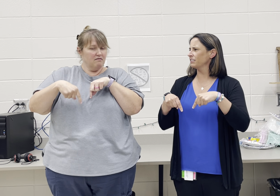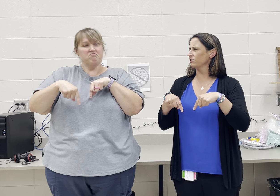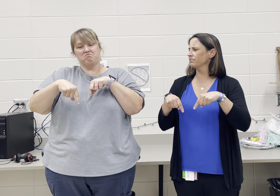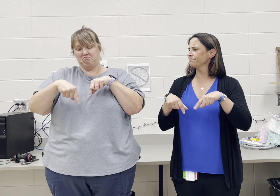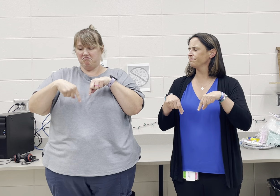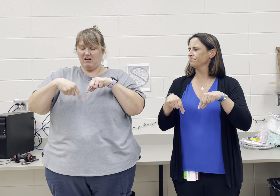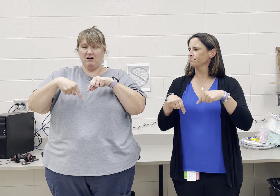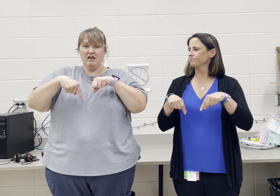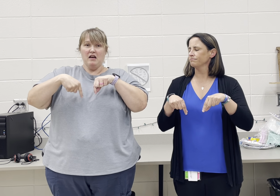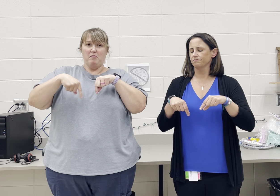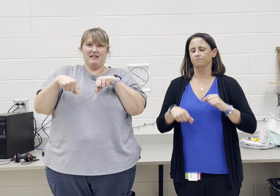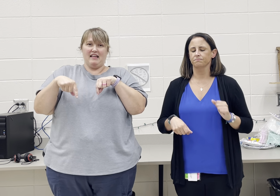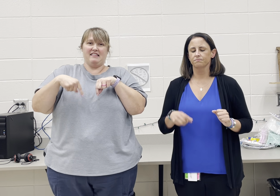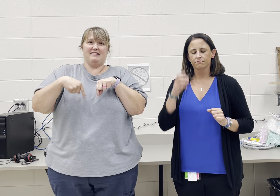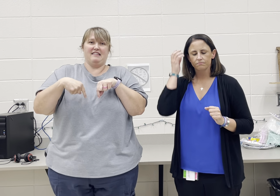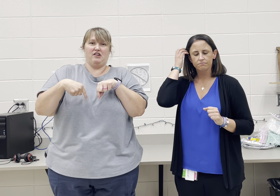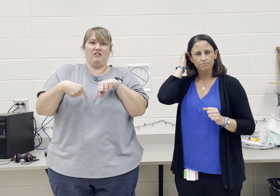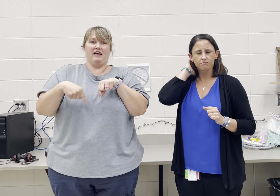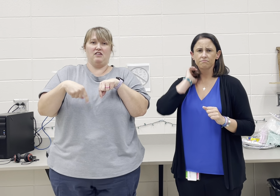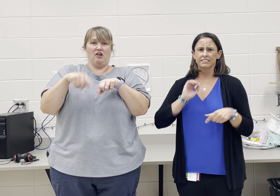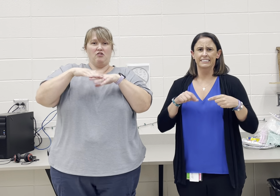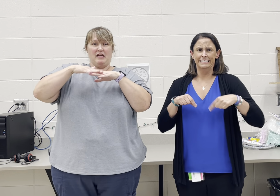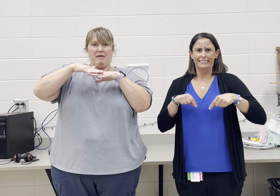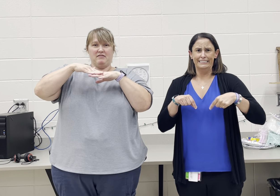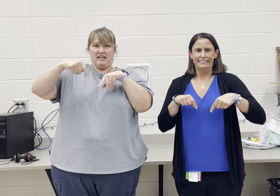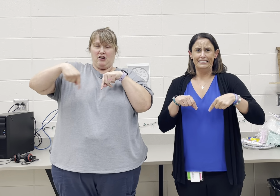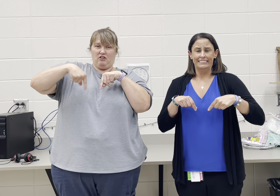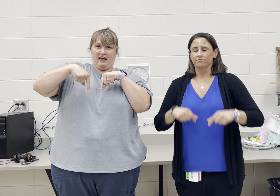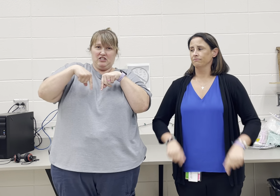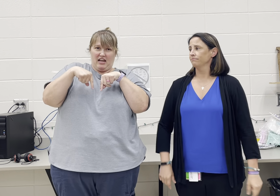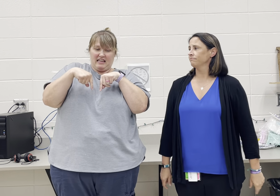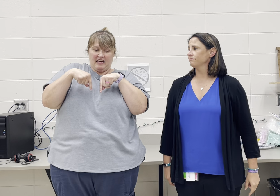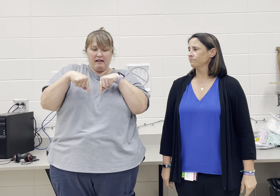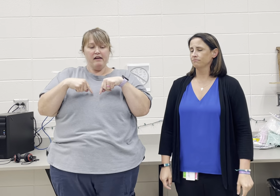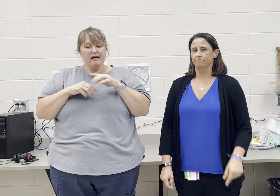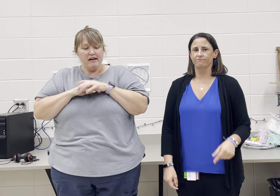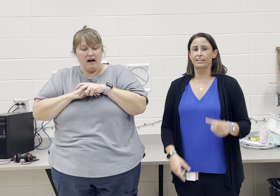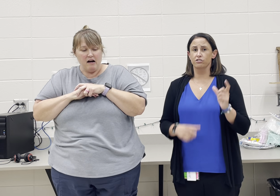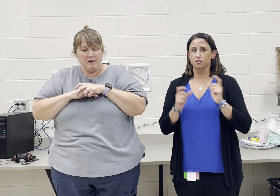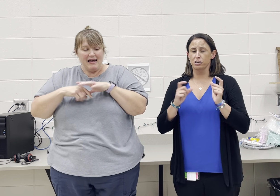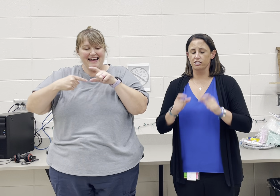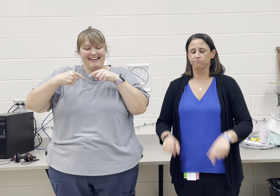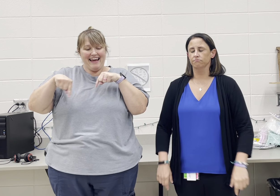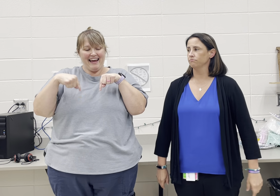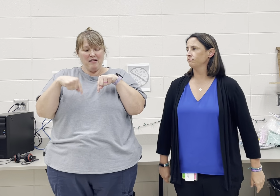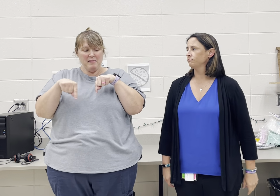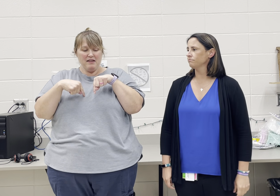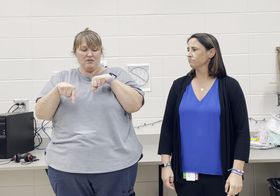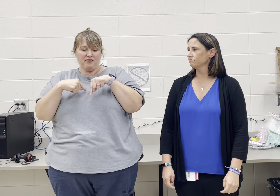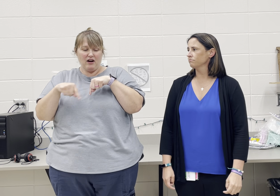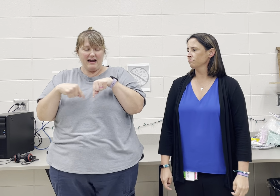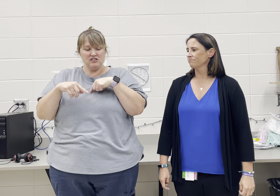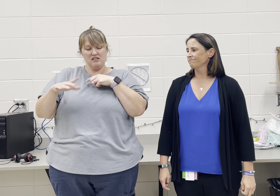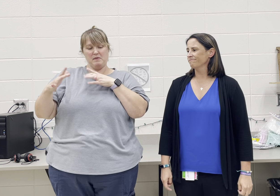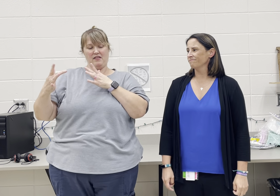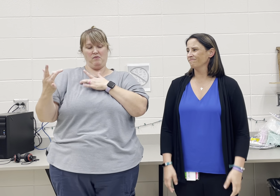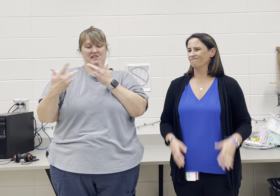don't know. but it's like, this is like your leg, you know, your knee bouncing or your leg shaking. Facial expression. It can be used for anxious, but I think we tend to